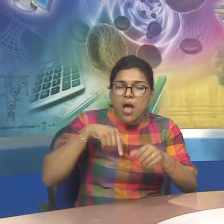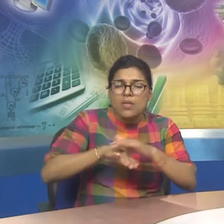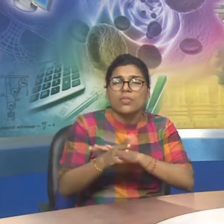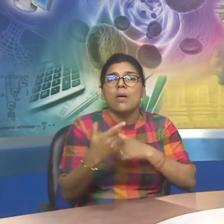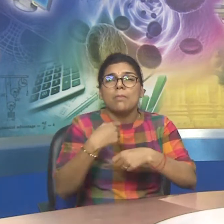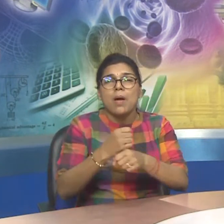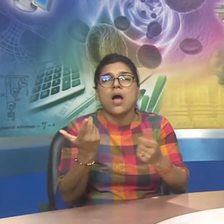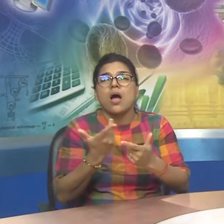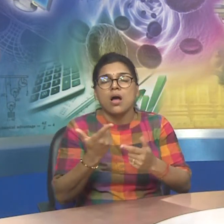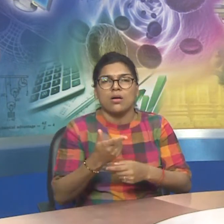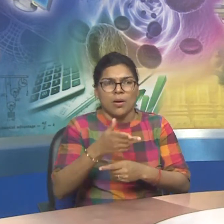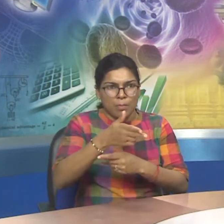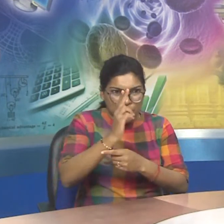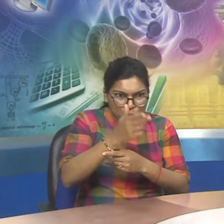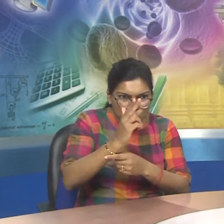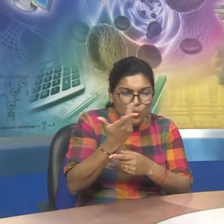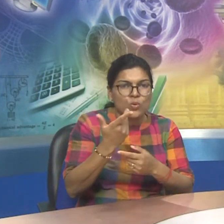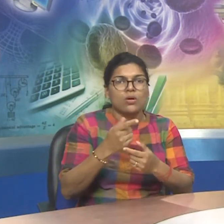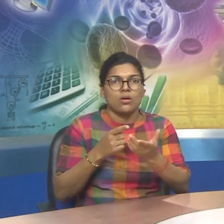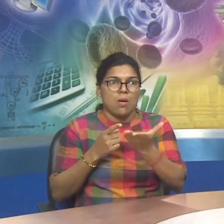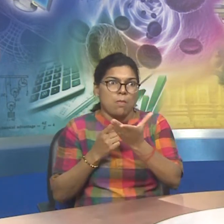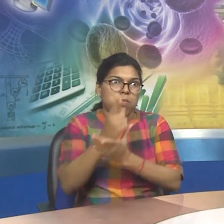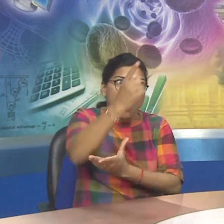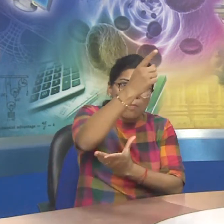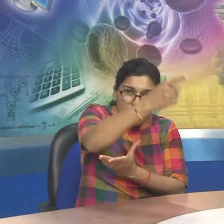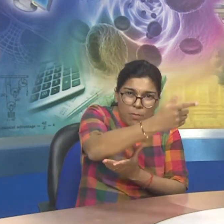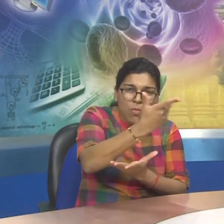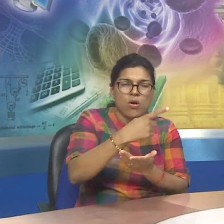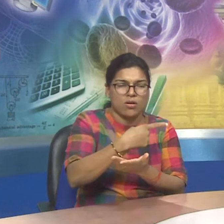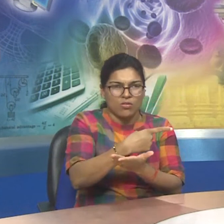many of the groups, they started